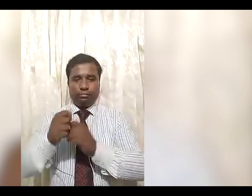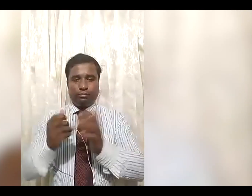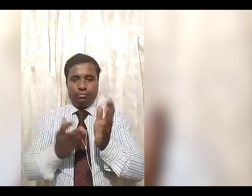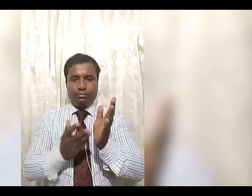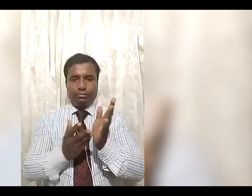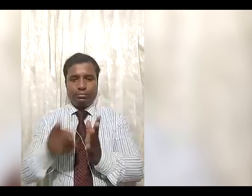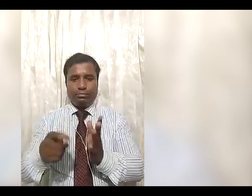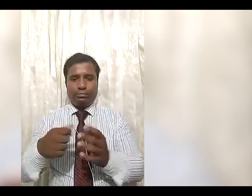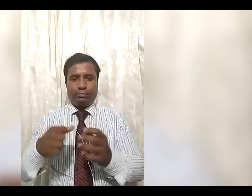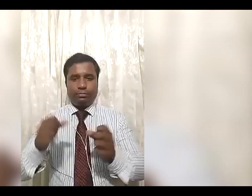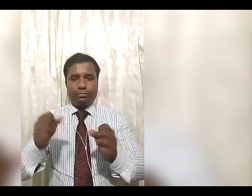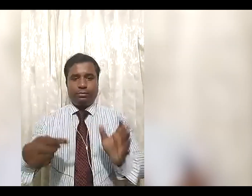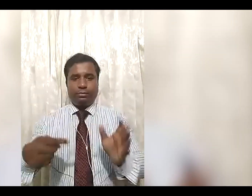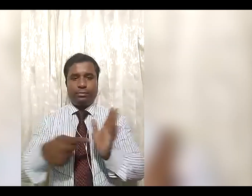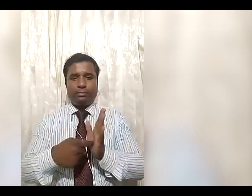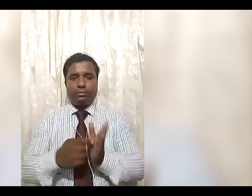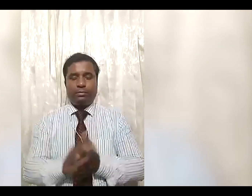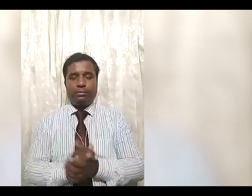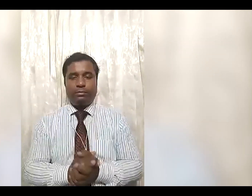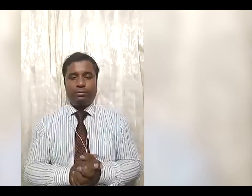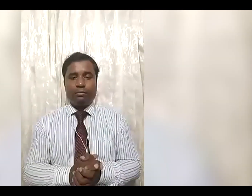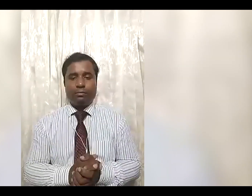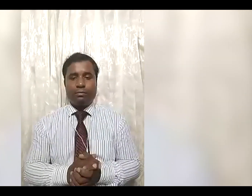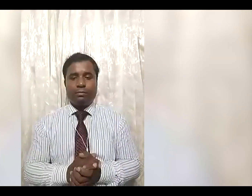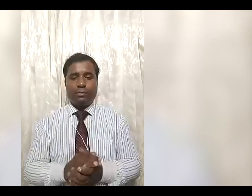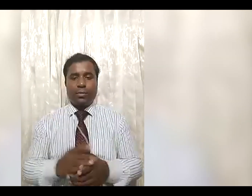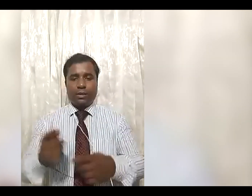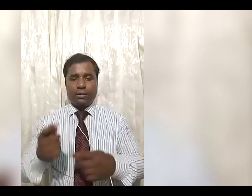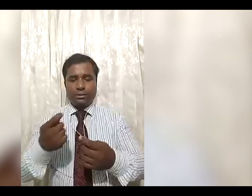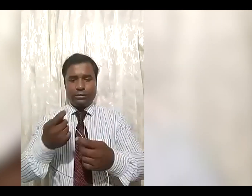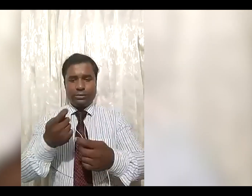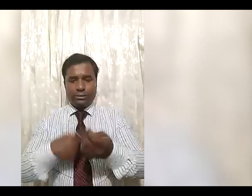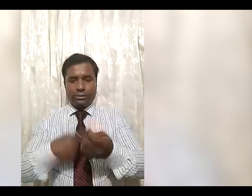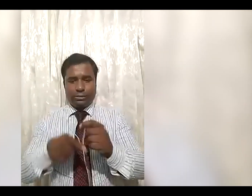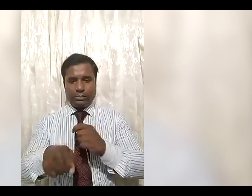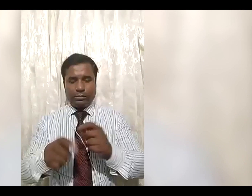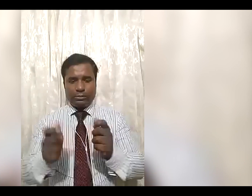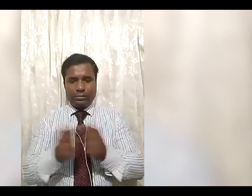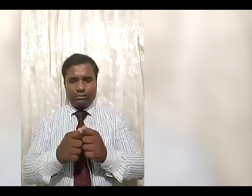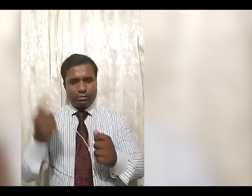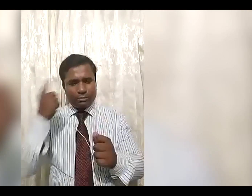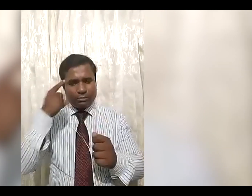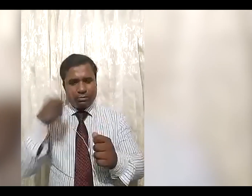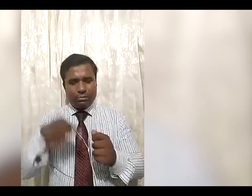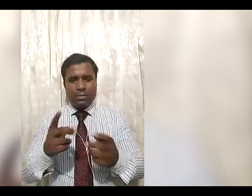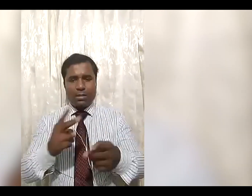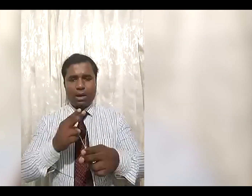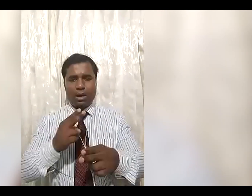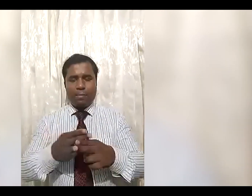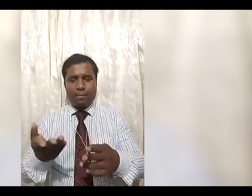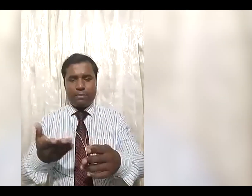believe that we have the simple requirement, we have to do our votes, it's enough. So